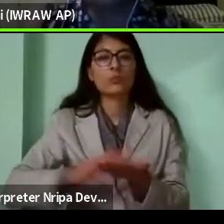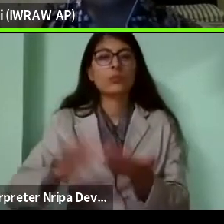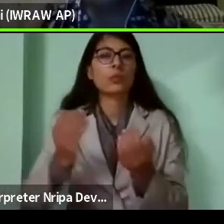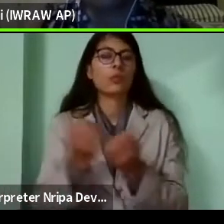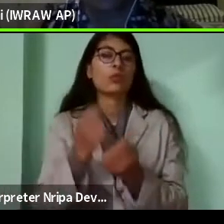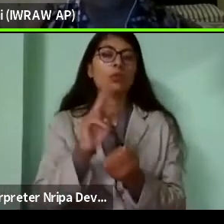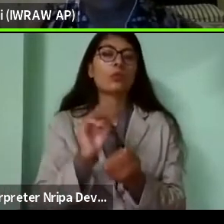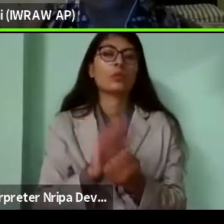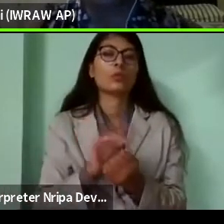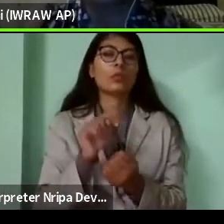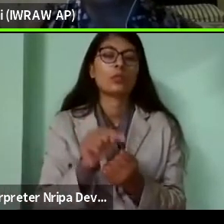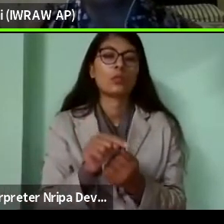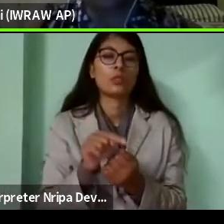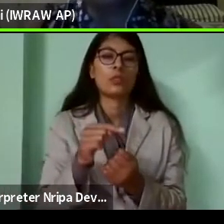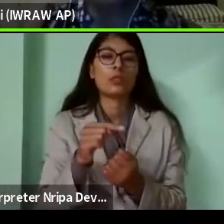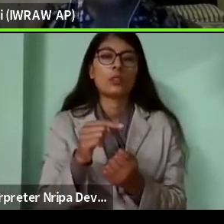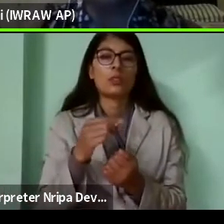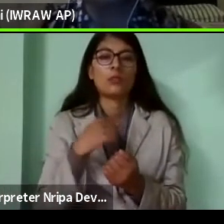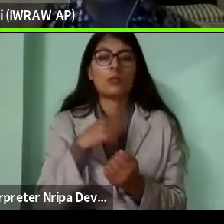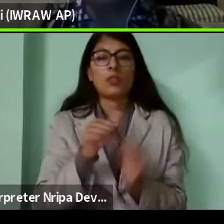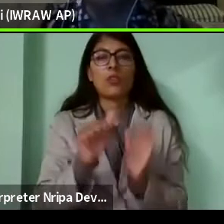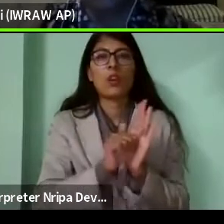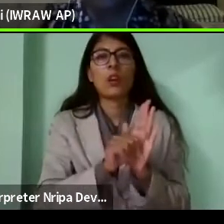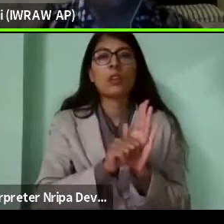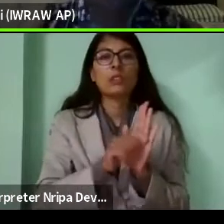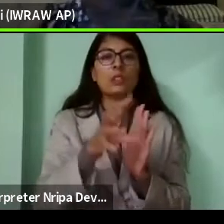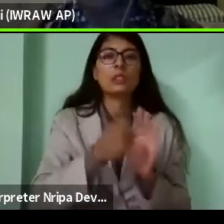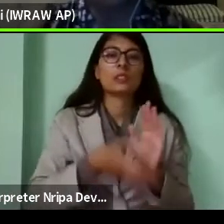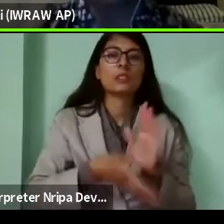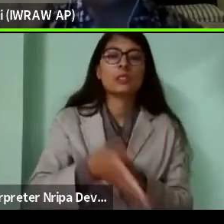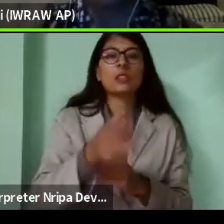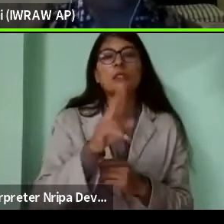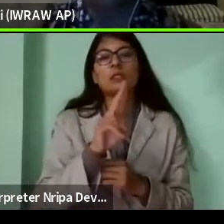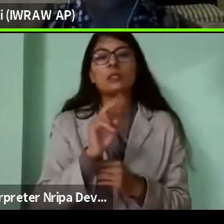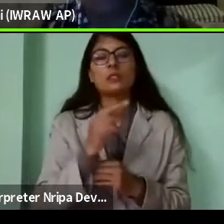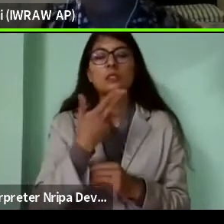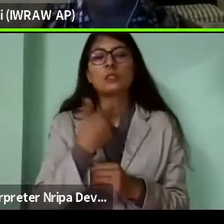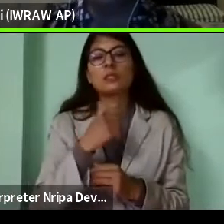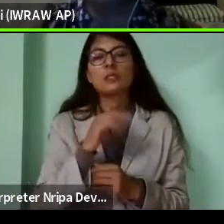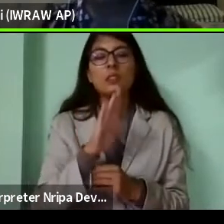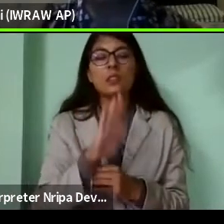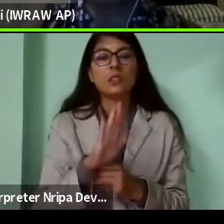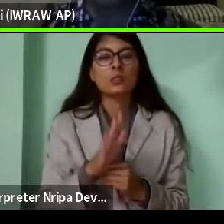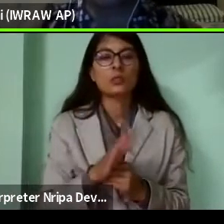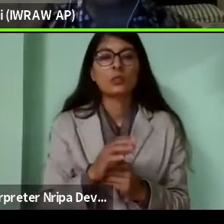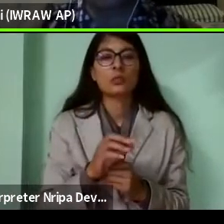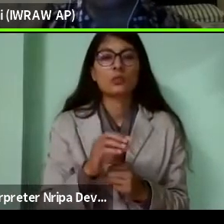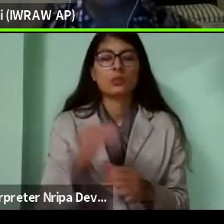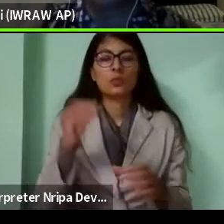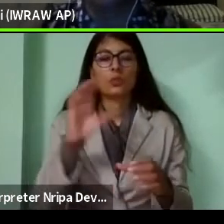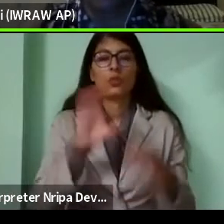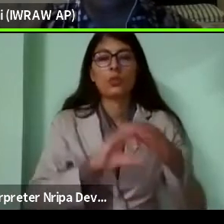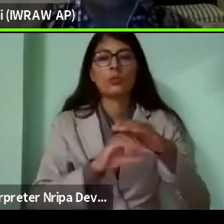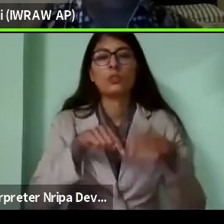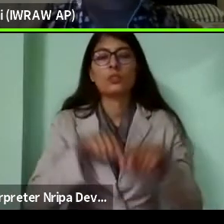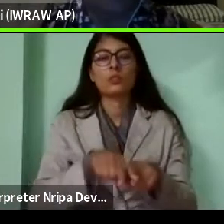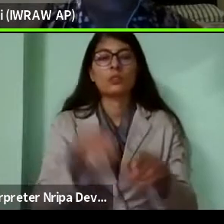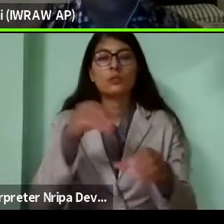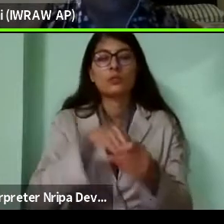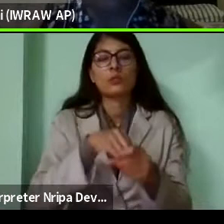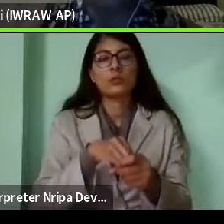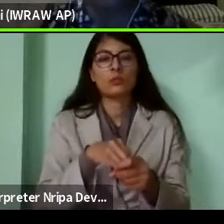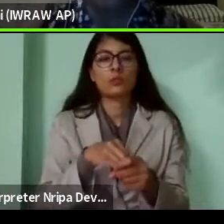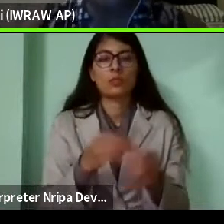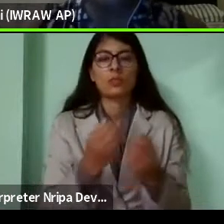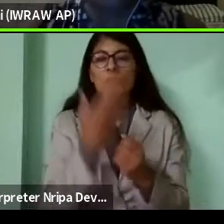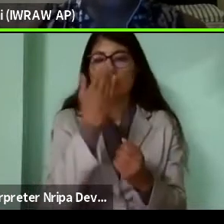are the things that I would like to take forward within our sphere of involvement with the committee, because we are not